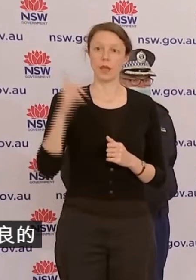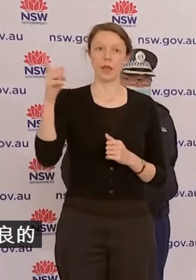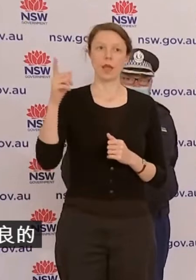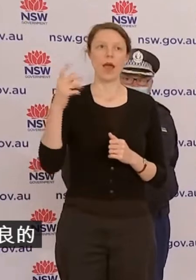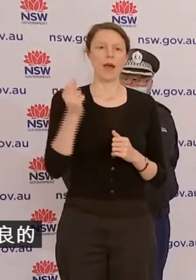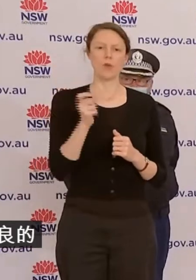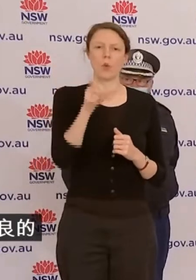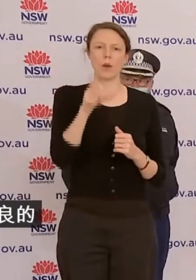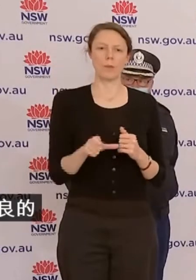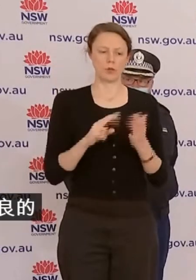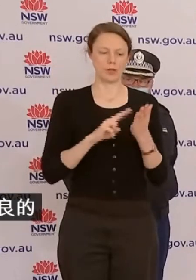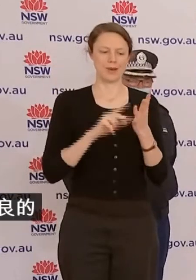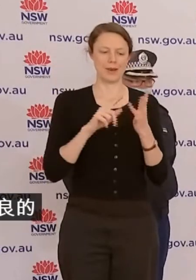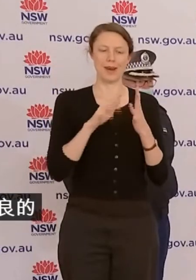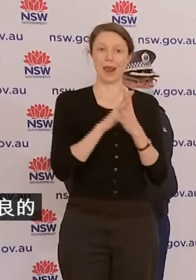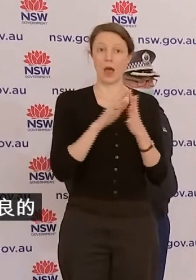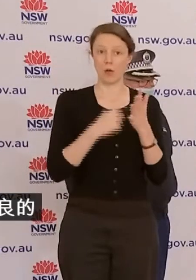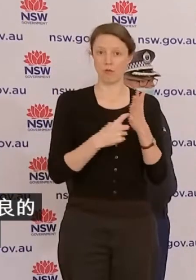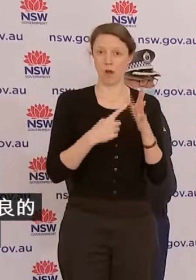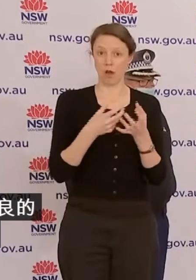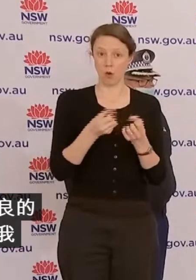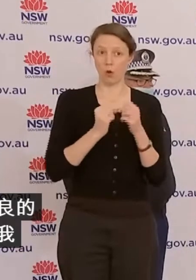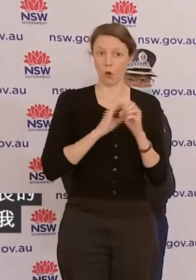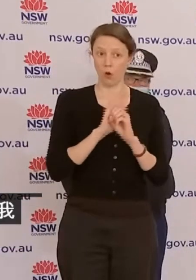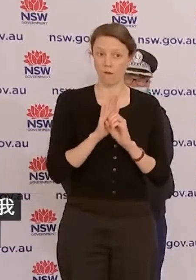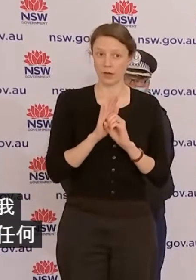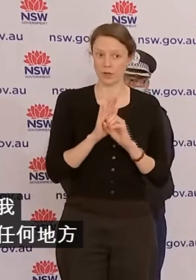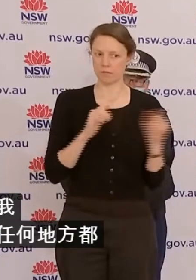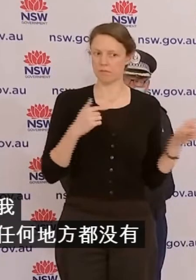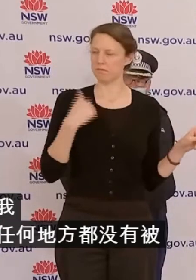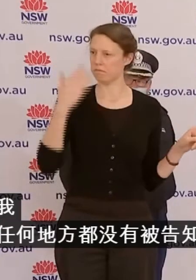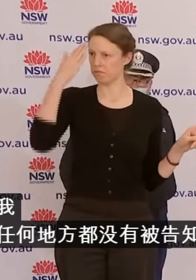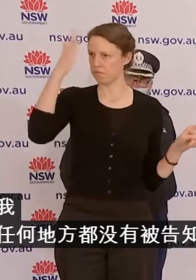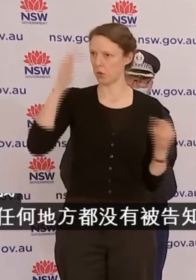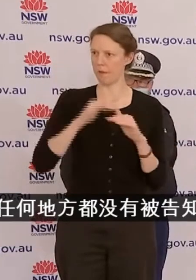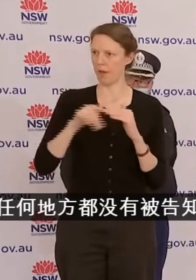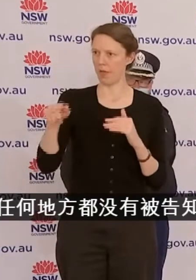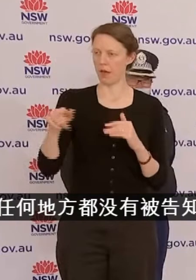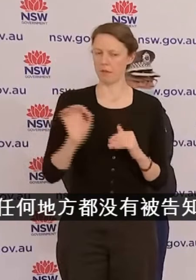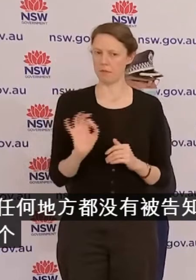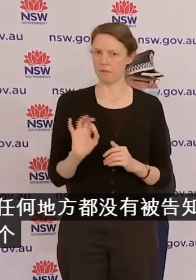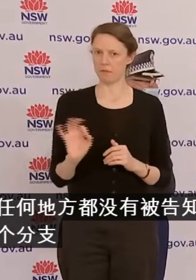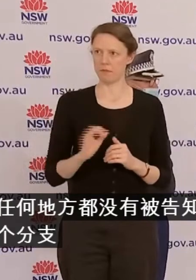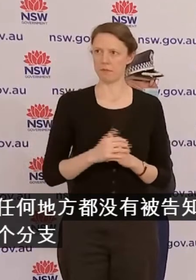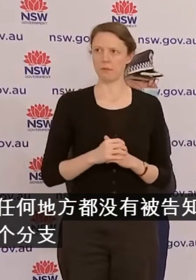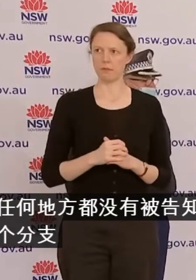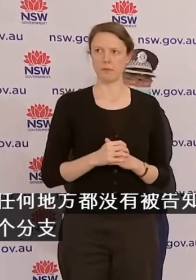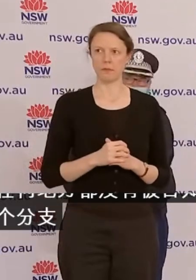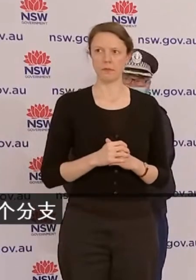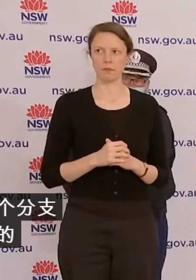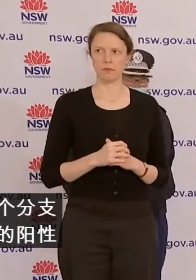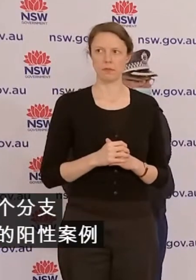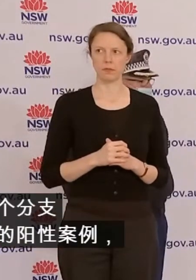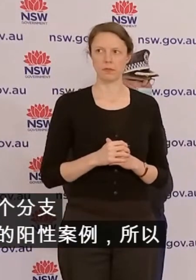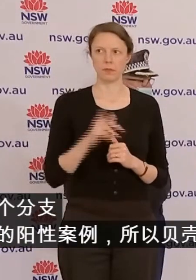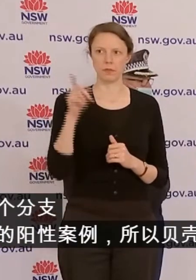in Nowra. I haven't been advised about a case in Nowra. Been advised about a positive case at a NAB branch in Nowra. A